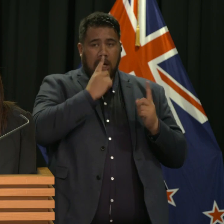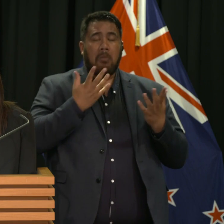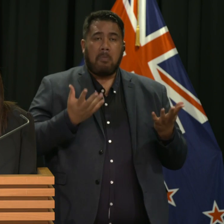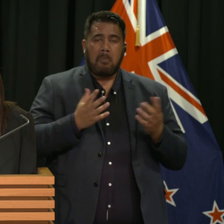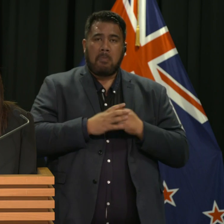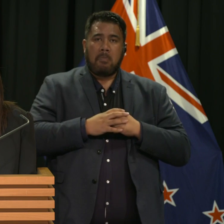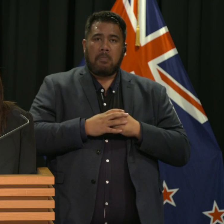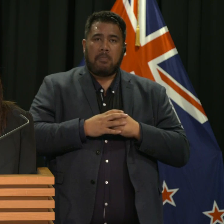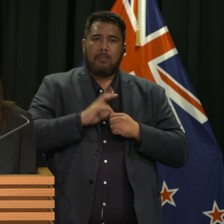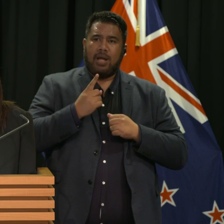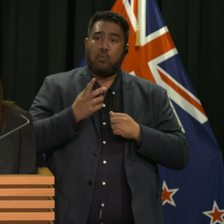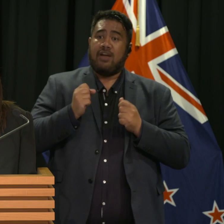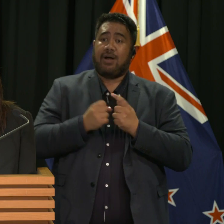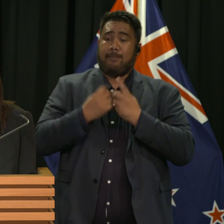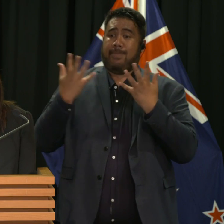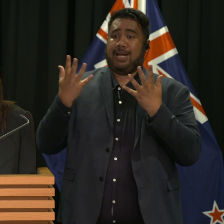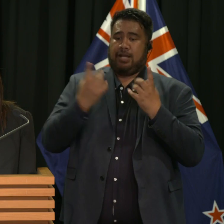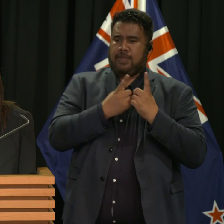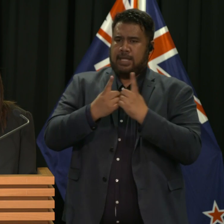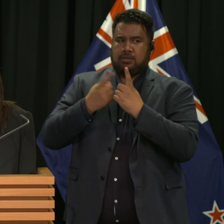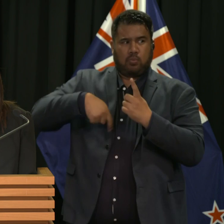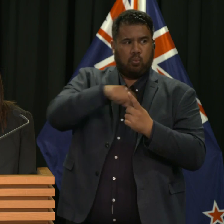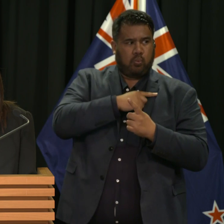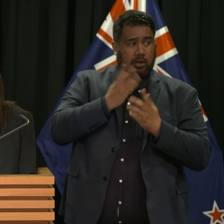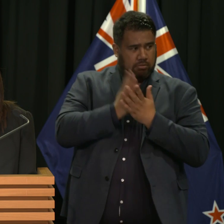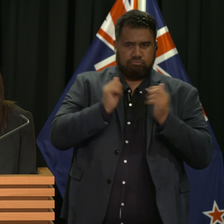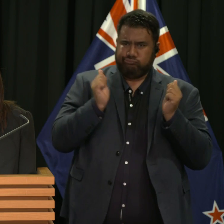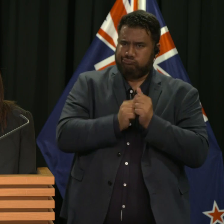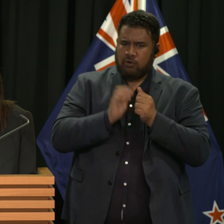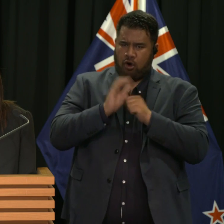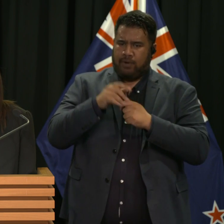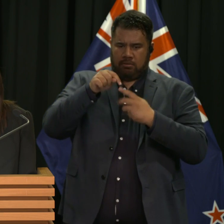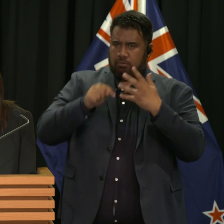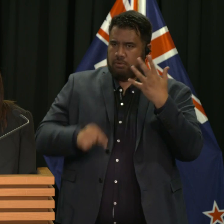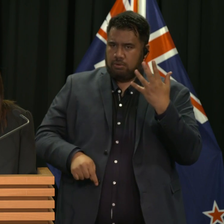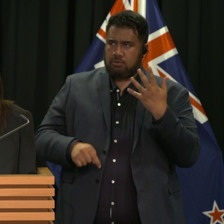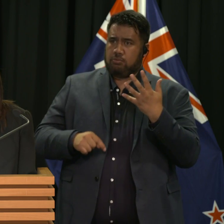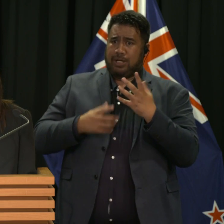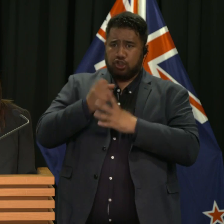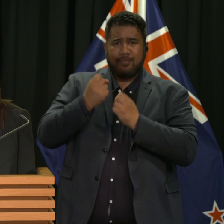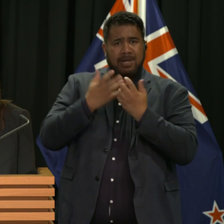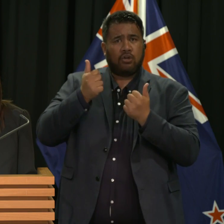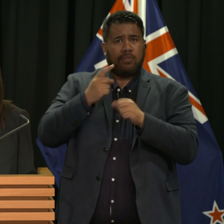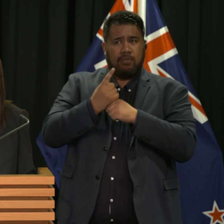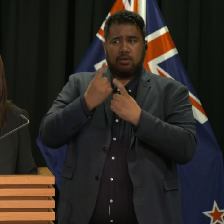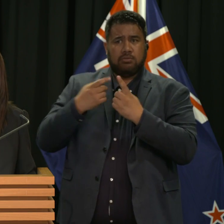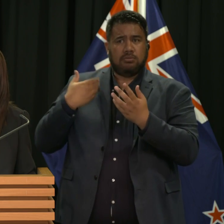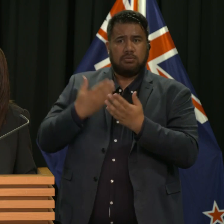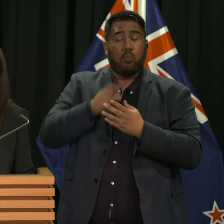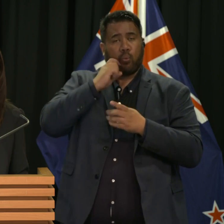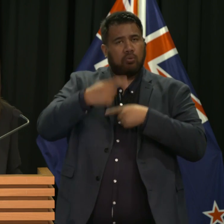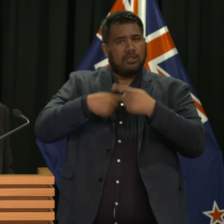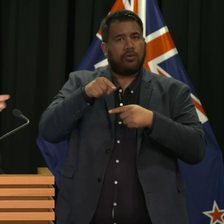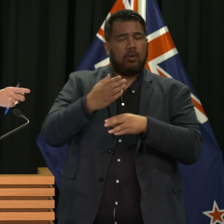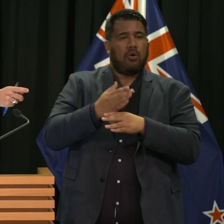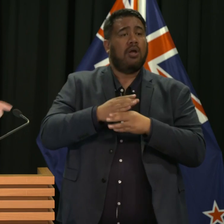But again, there are many things in which we collectively find agreement, and we have done good things in office and will continue to do so. The report